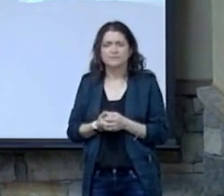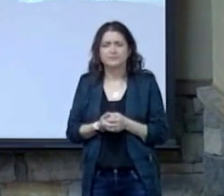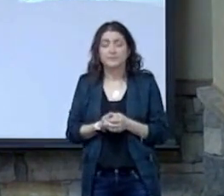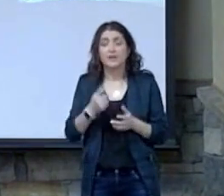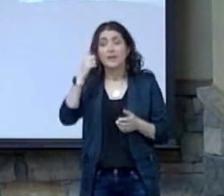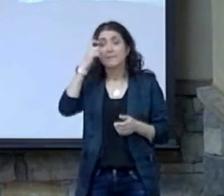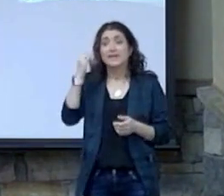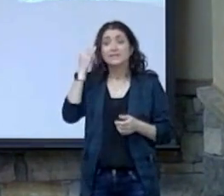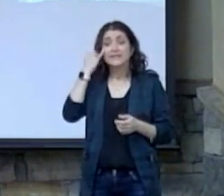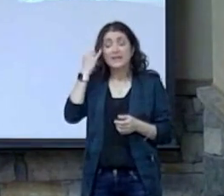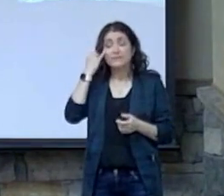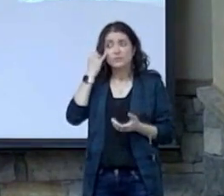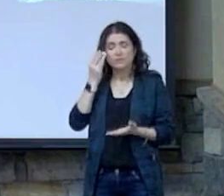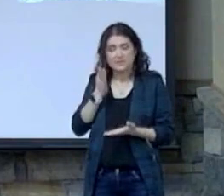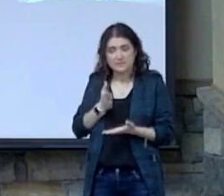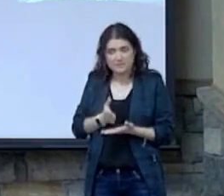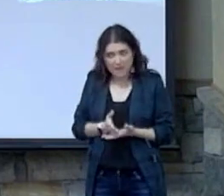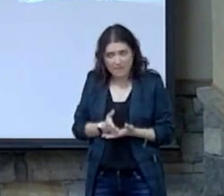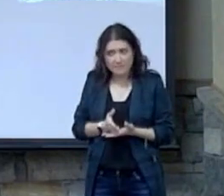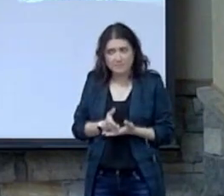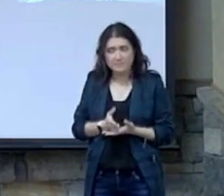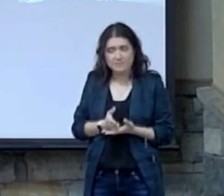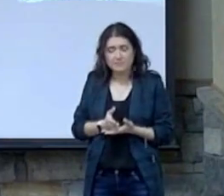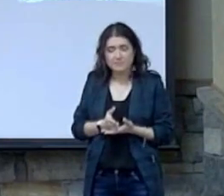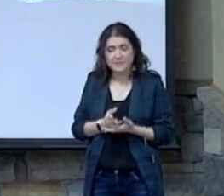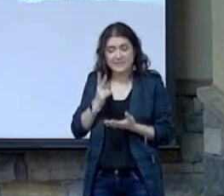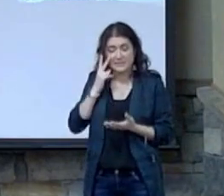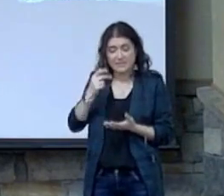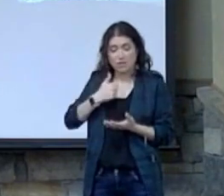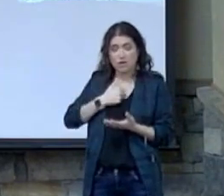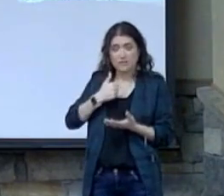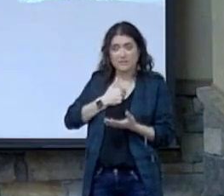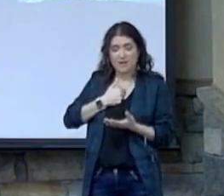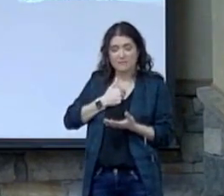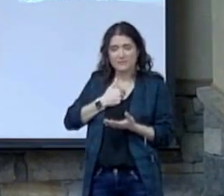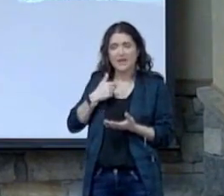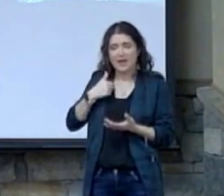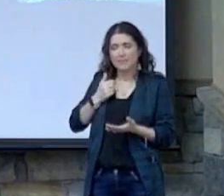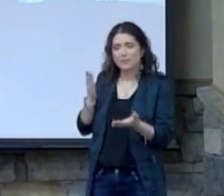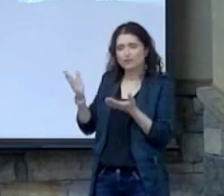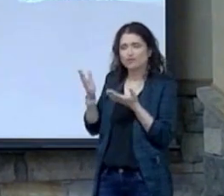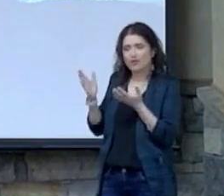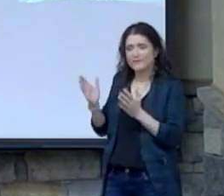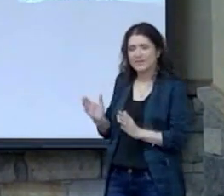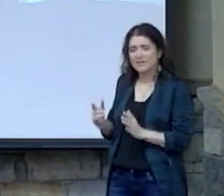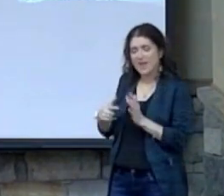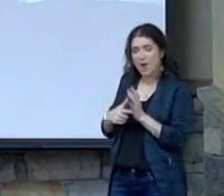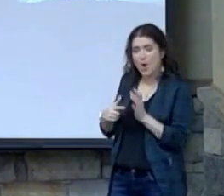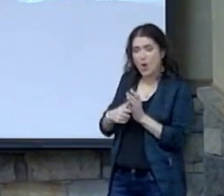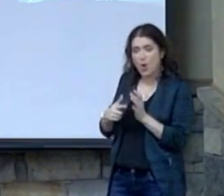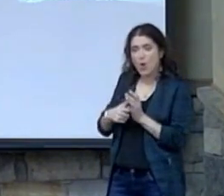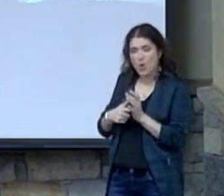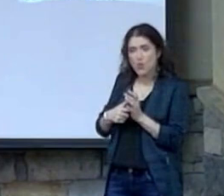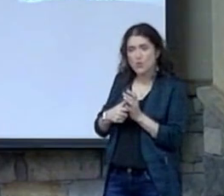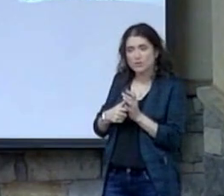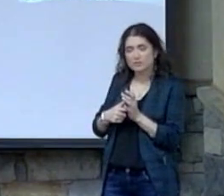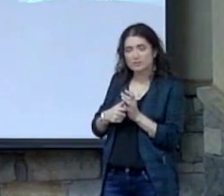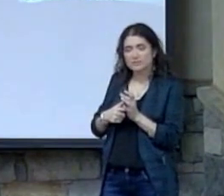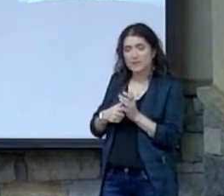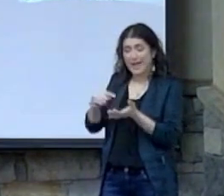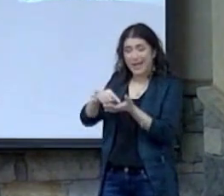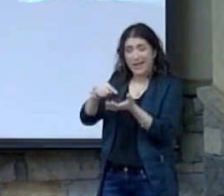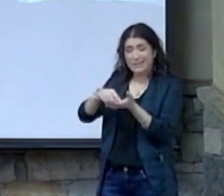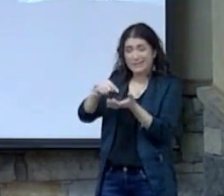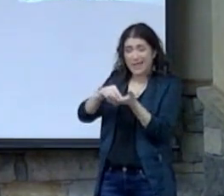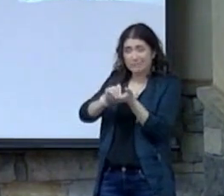Because you see, if we stop seeing ourselves as the servant that owed a debt that couldn't be